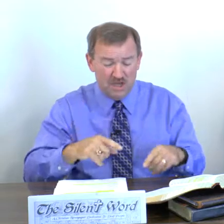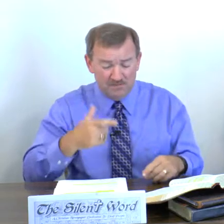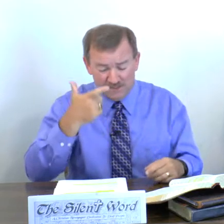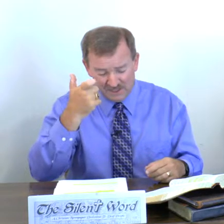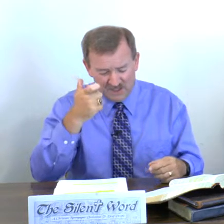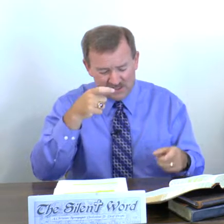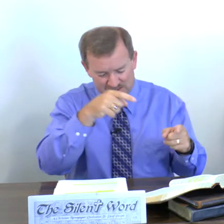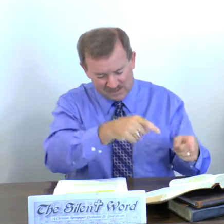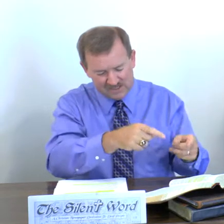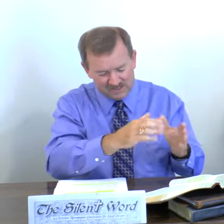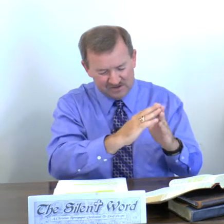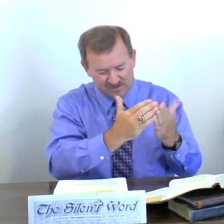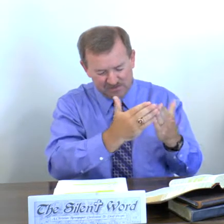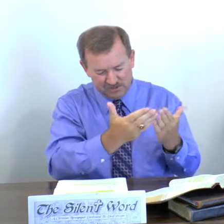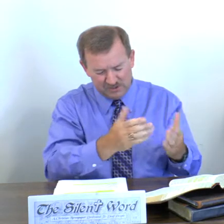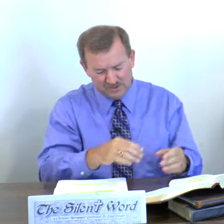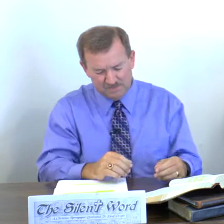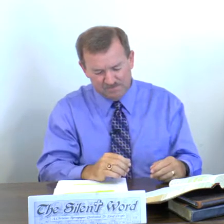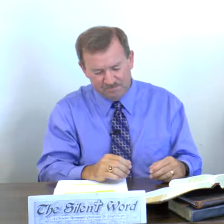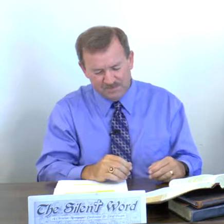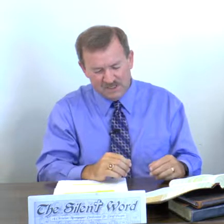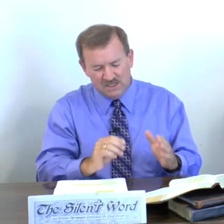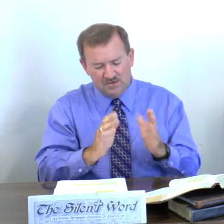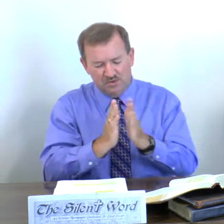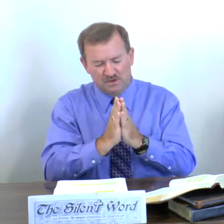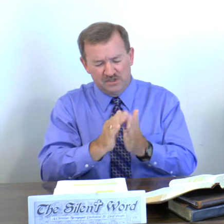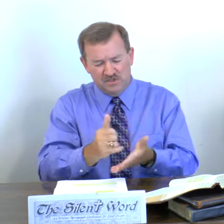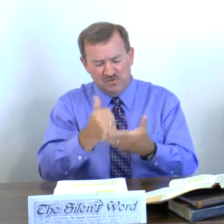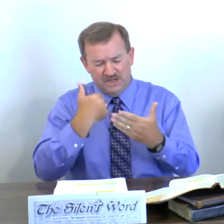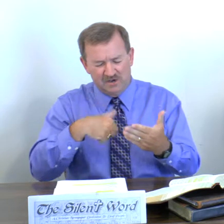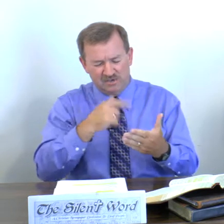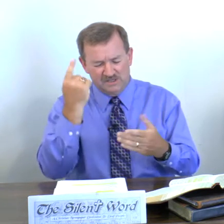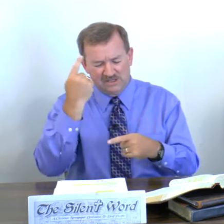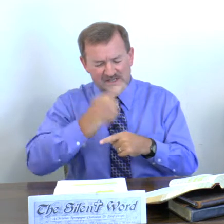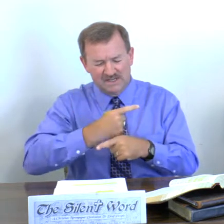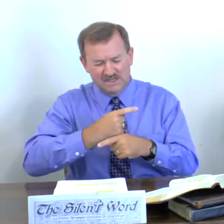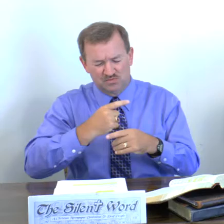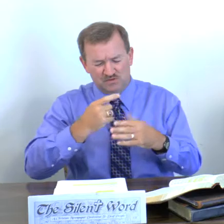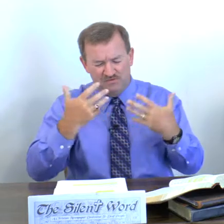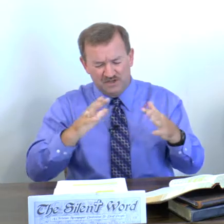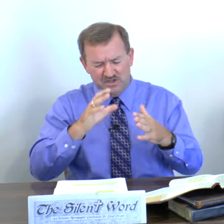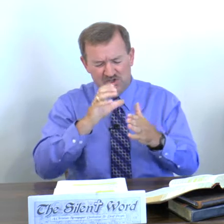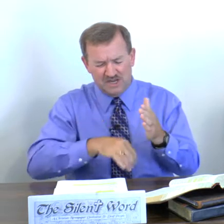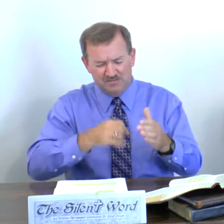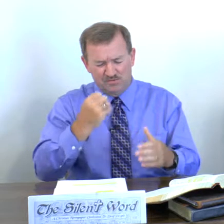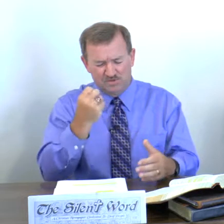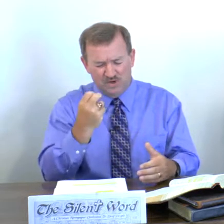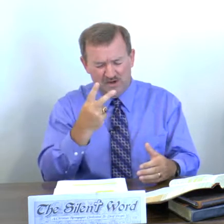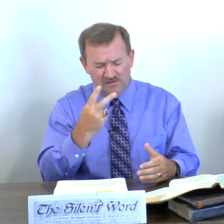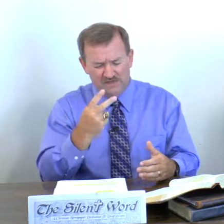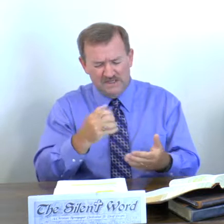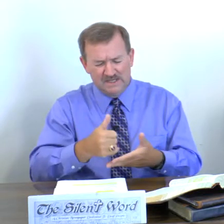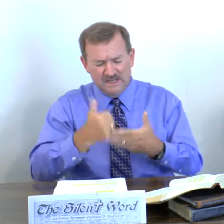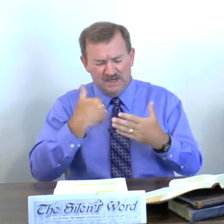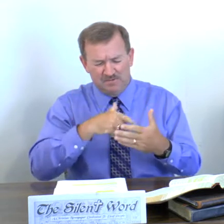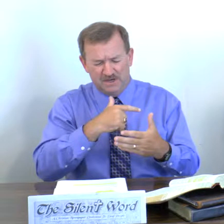come because it's here in the book. We pray that you would help us today as we finish chapter 12. Help us